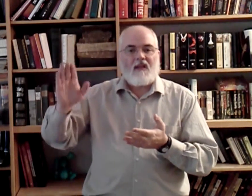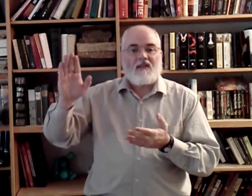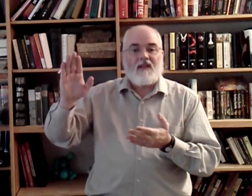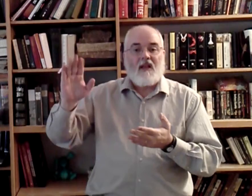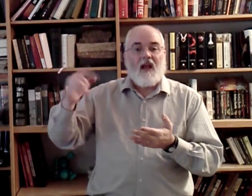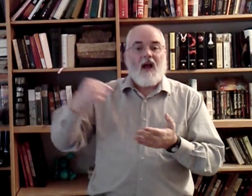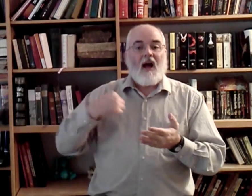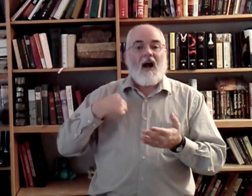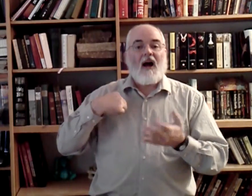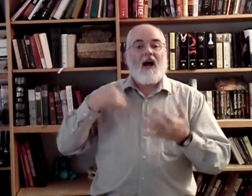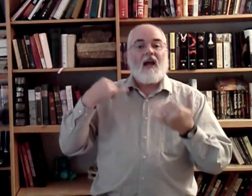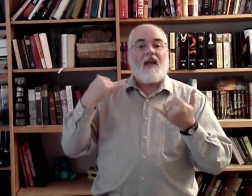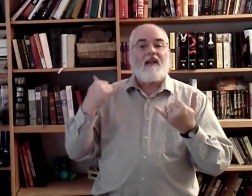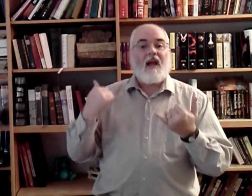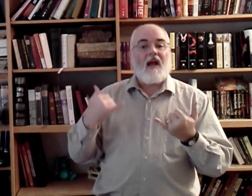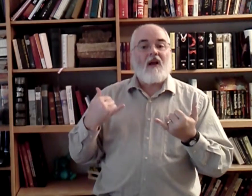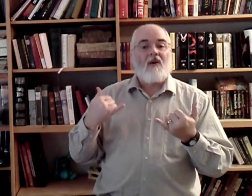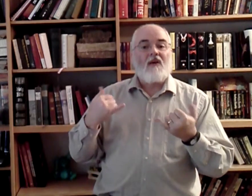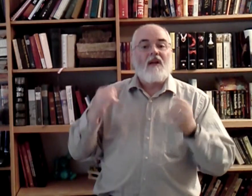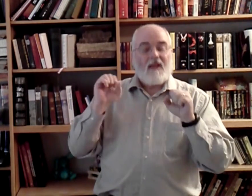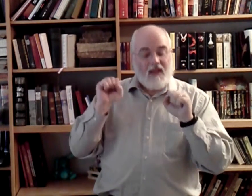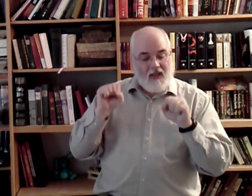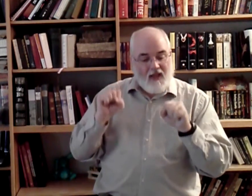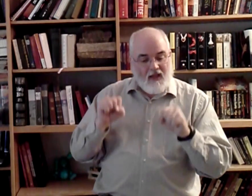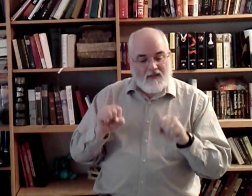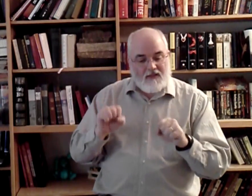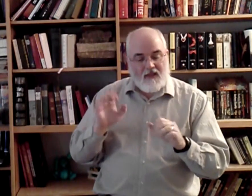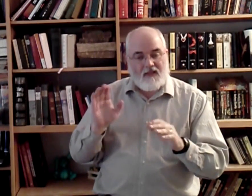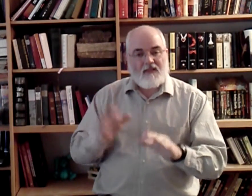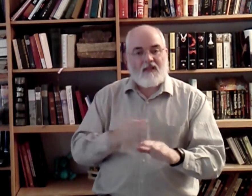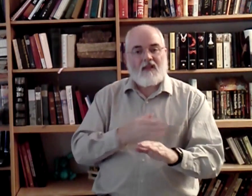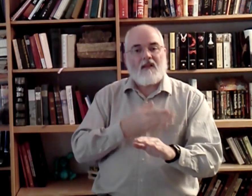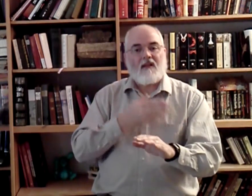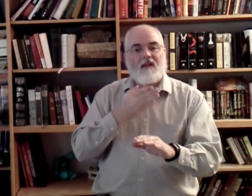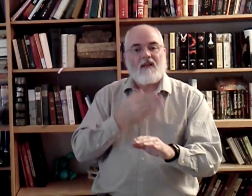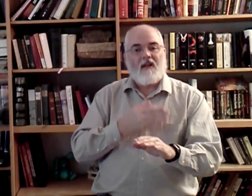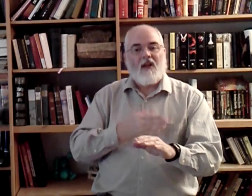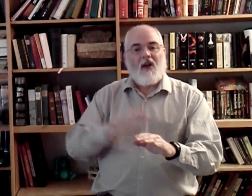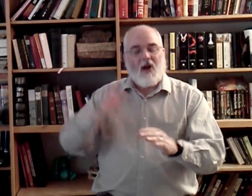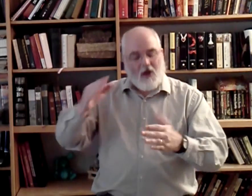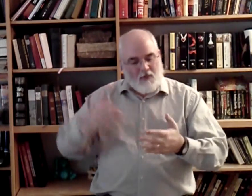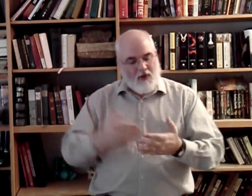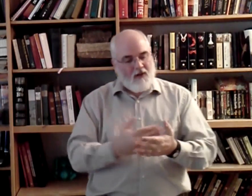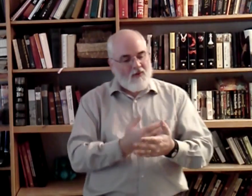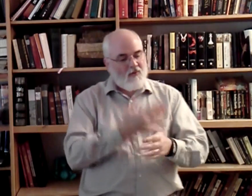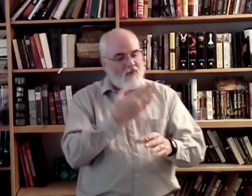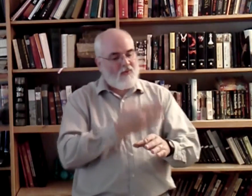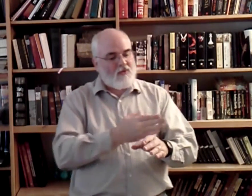erase. I now can sing a brand new